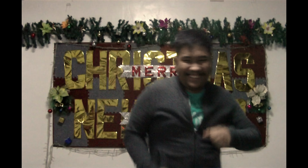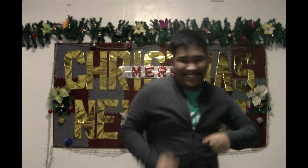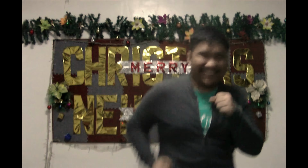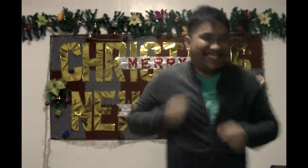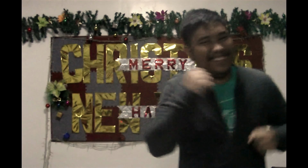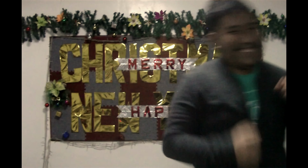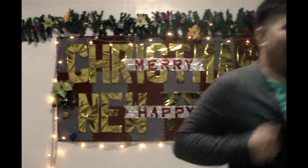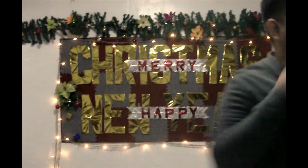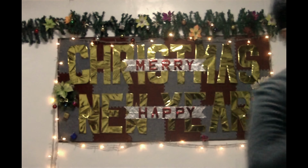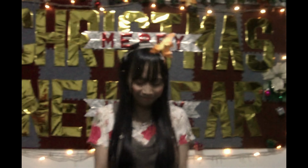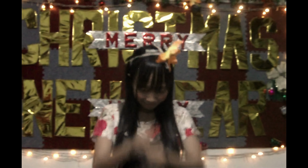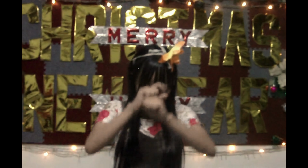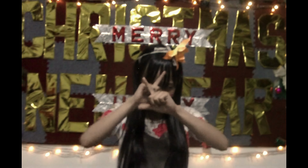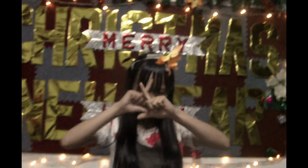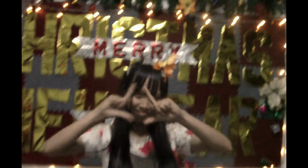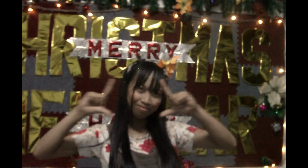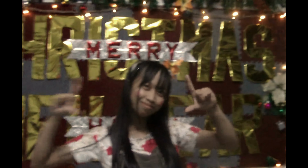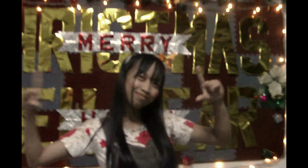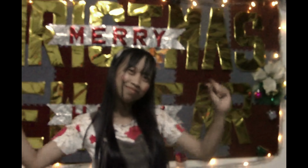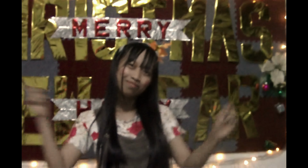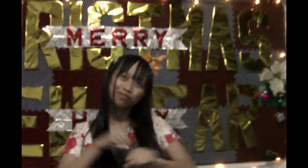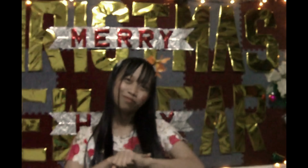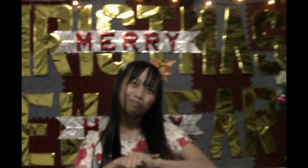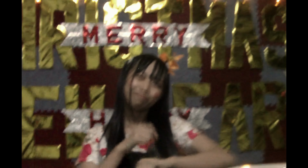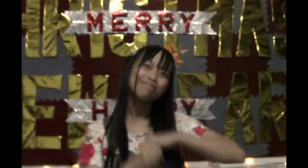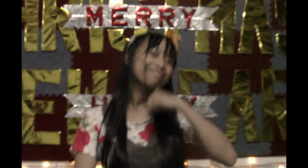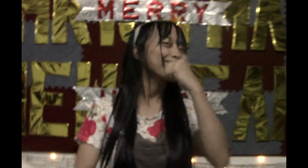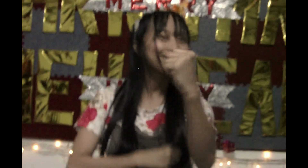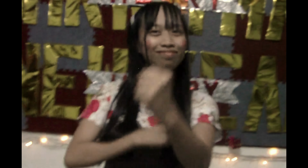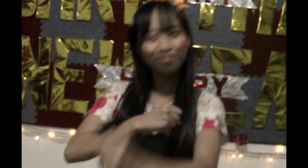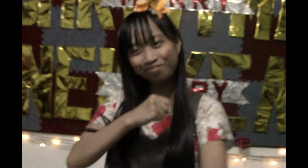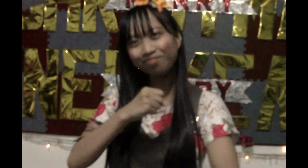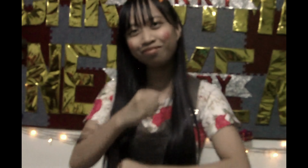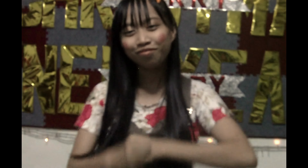It's the greatest time of the year